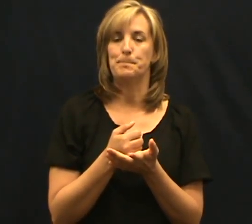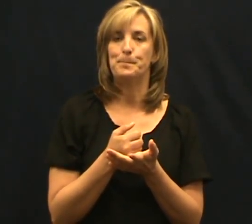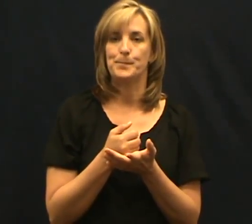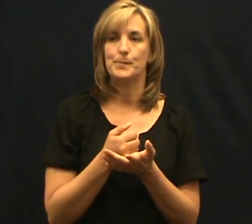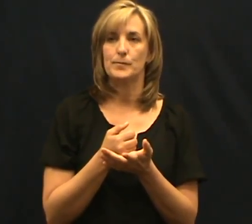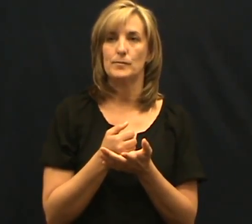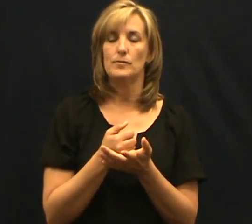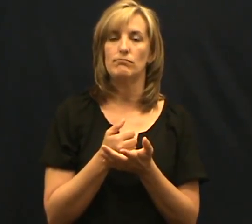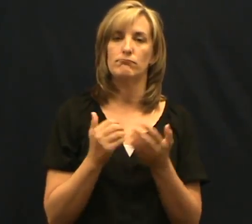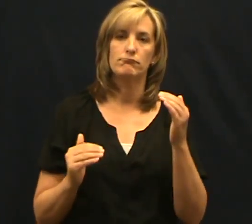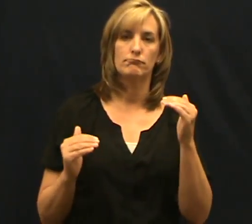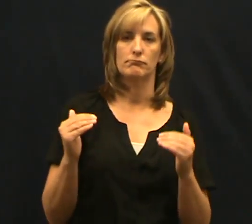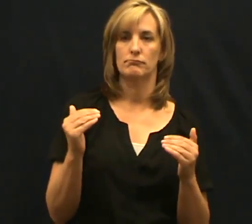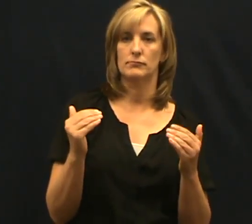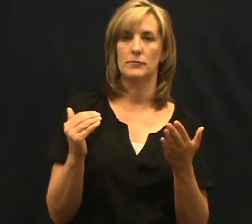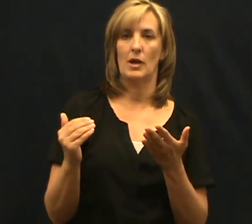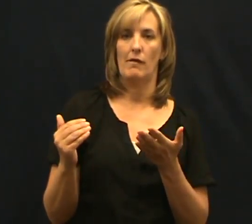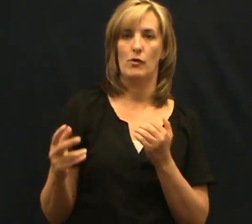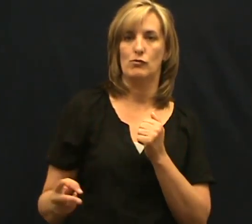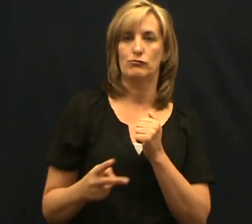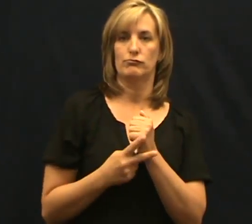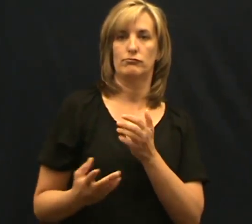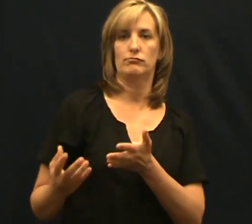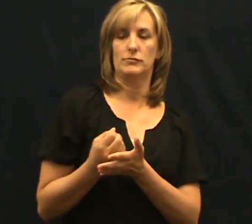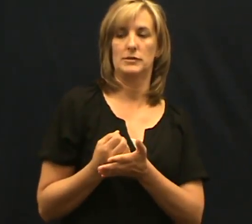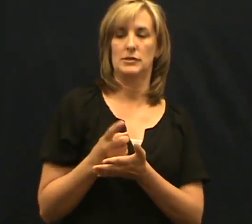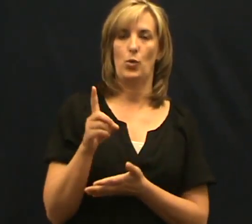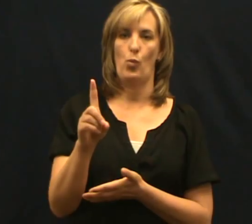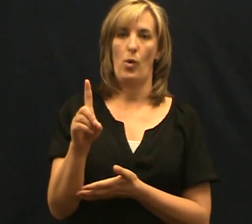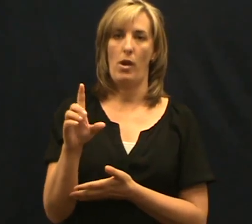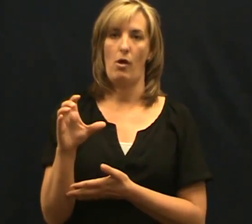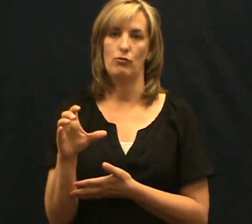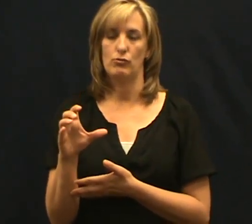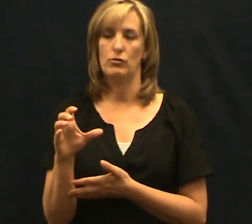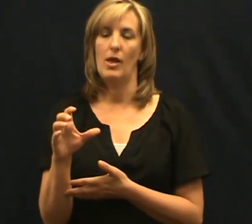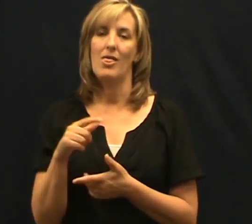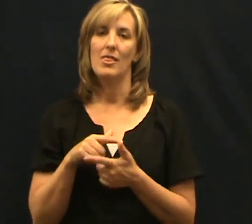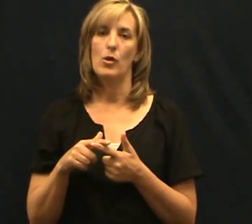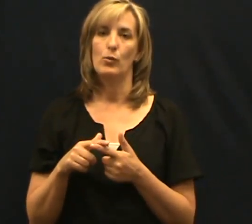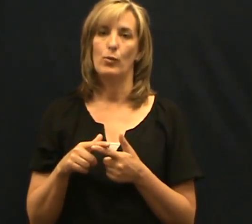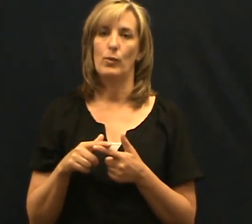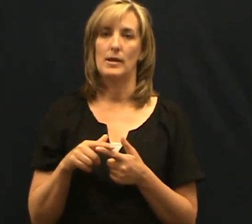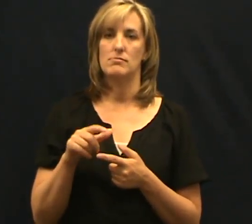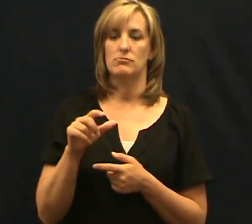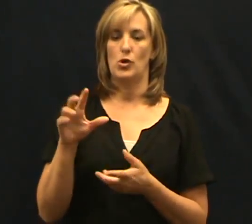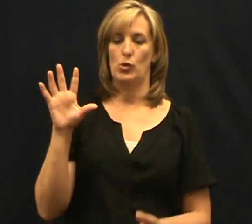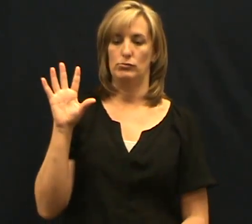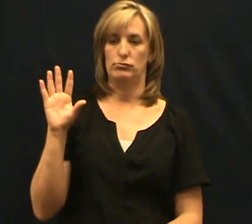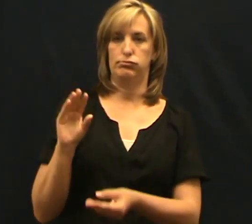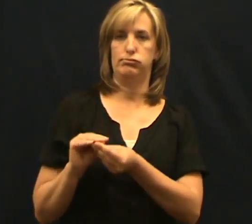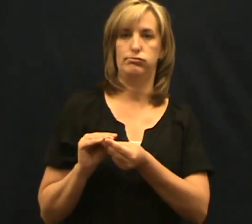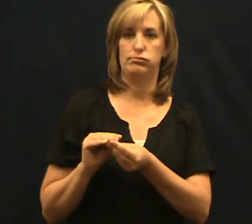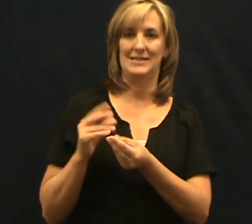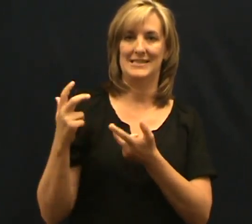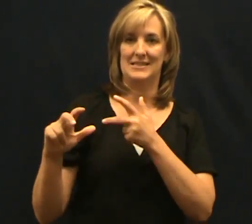ending balance of retained earnings was $100. And then we subtotal our stockholders' equity to